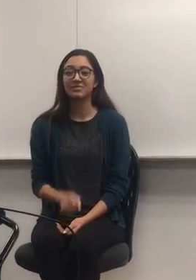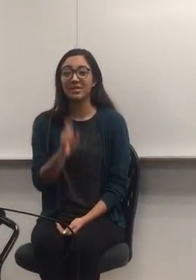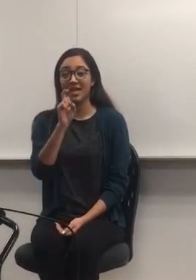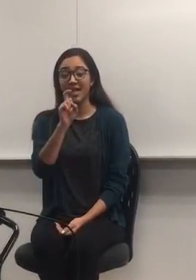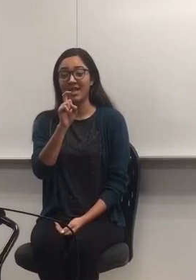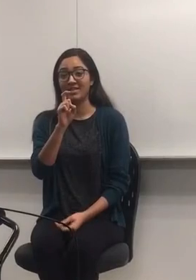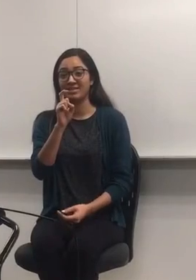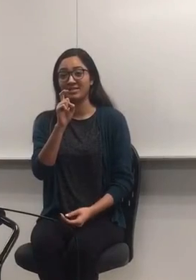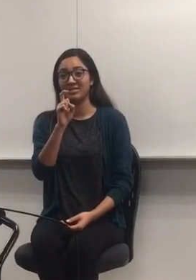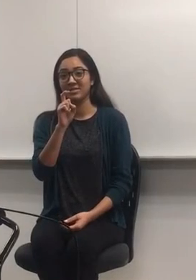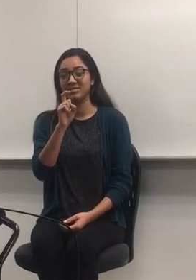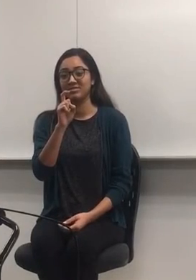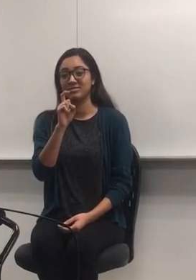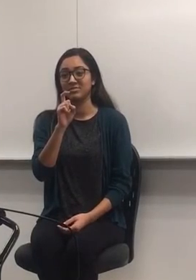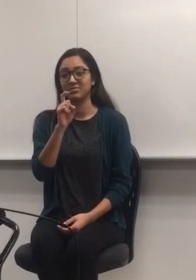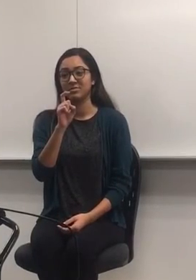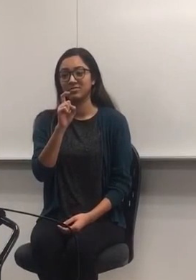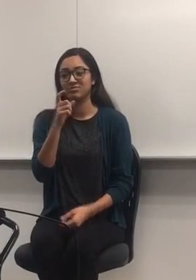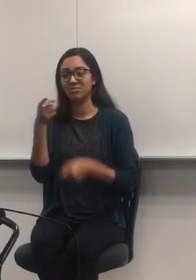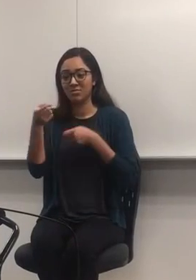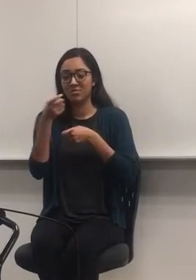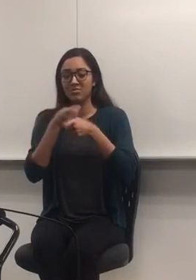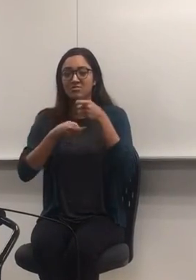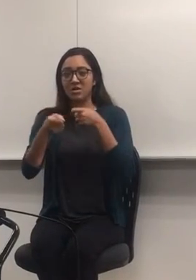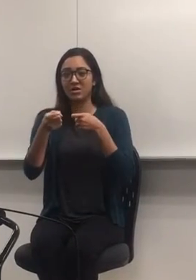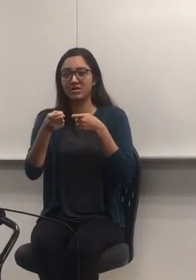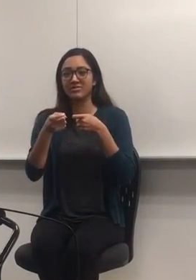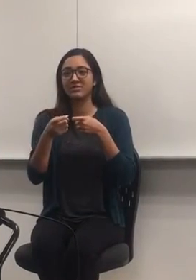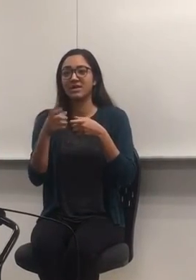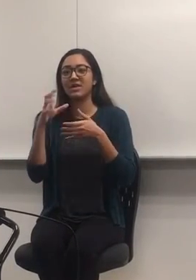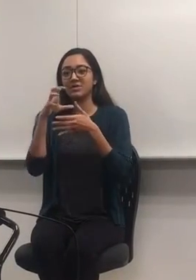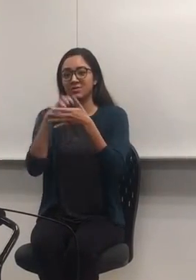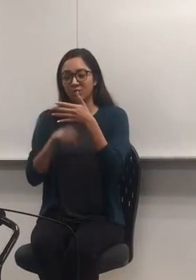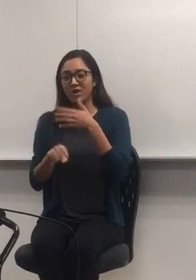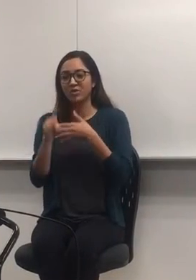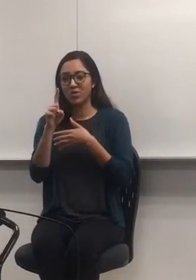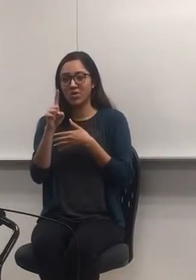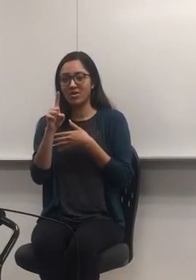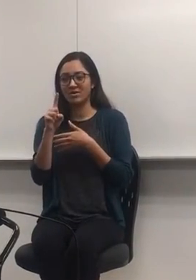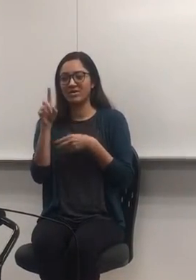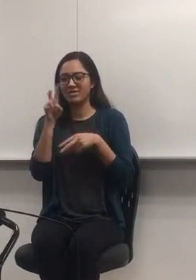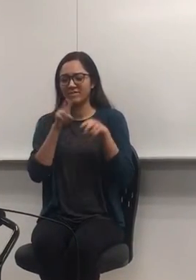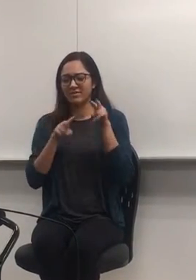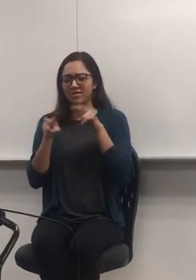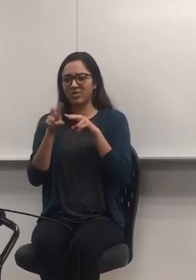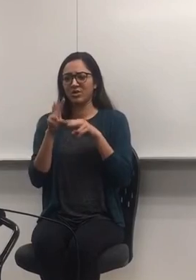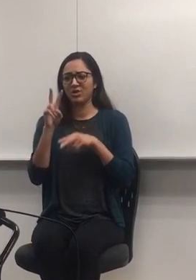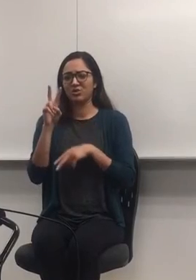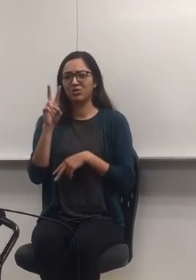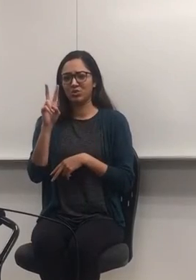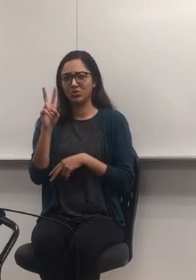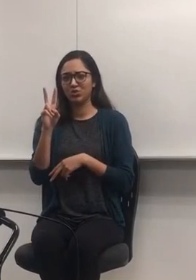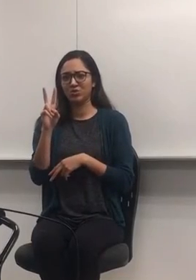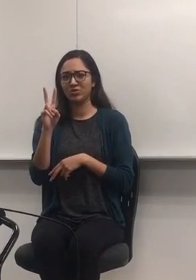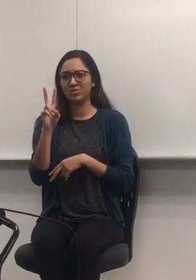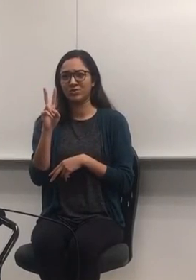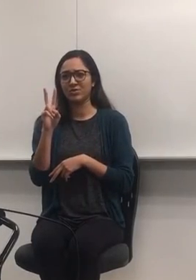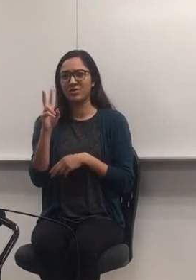value I plug in, I'm going to subtract 1 from it, then evaluate 2 to whatever that number is, and then add 1 to that final